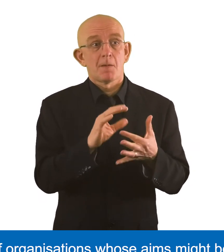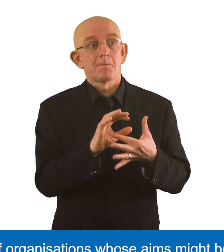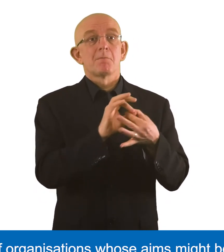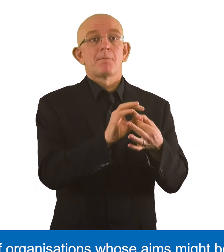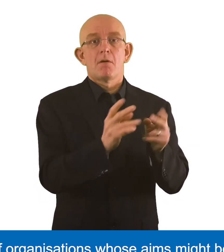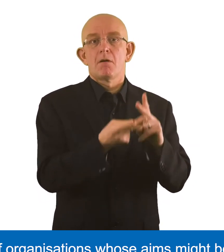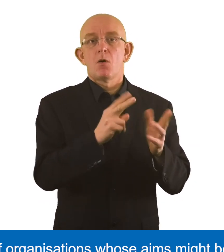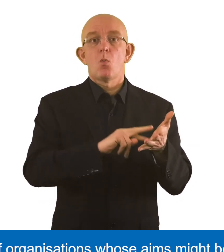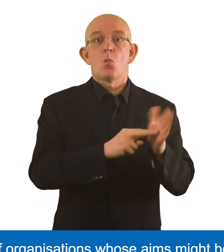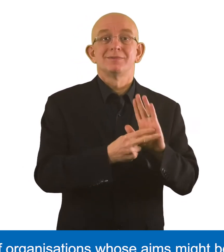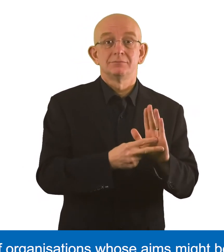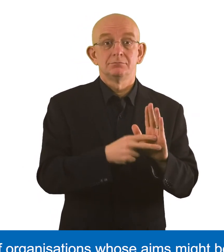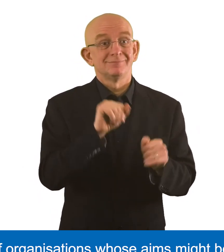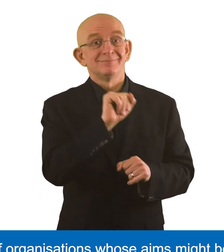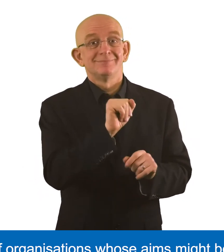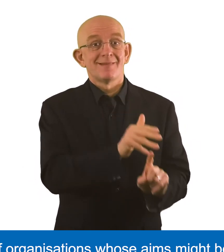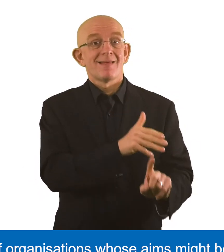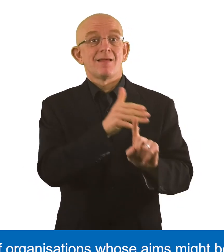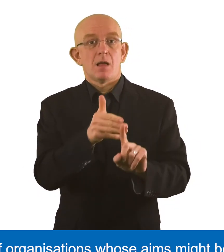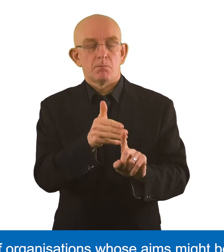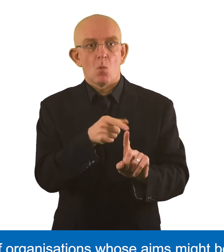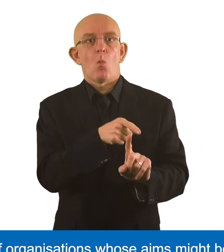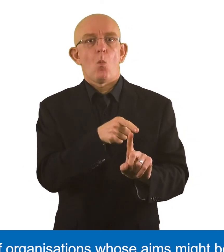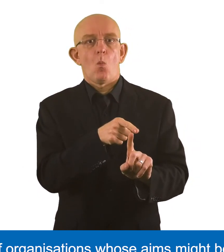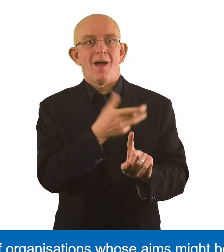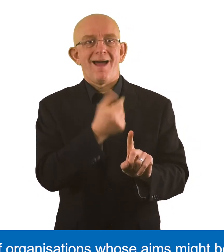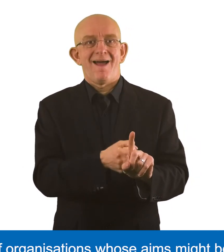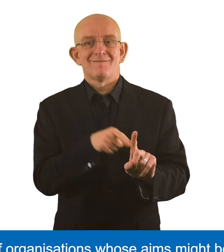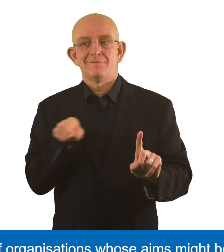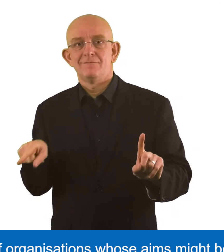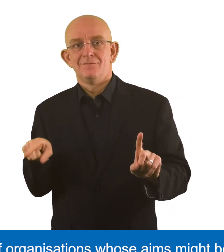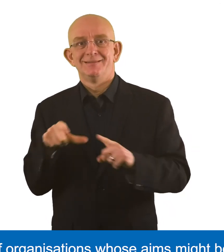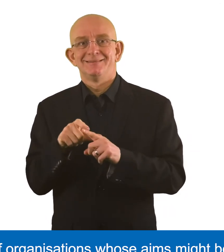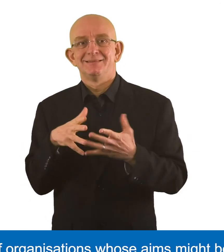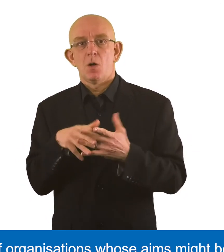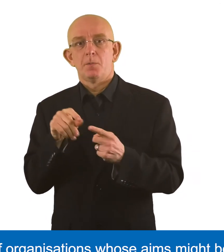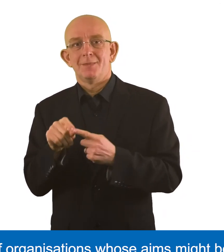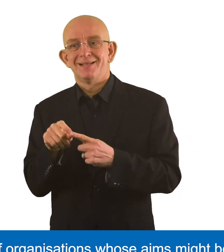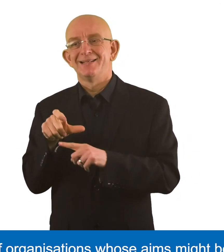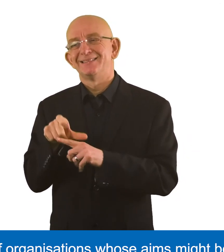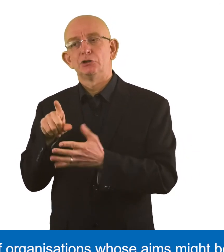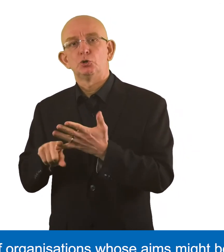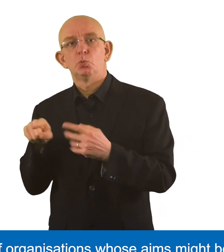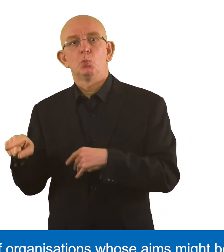Membership of organisations whose aims might be perceived to be in conflict with those of the DWP or